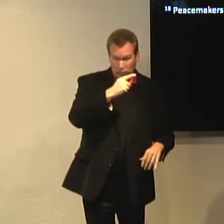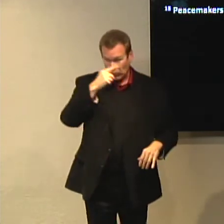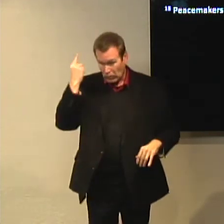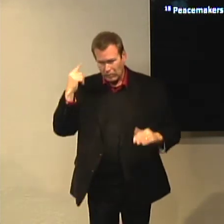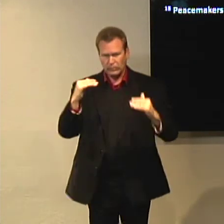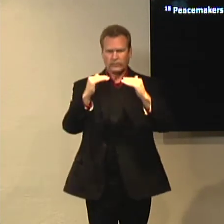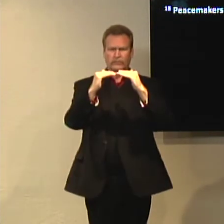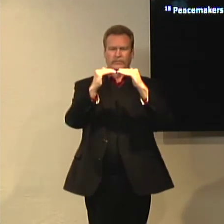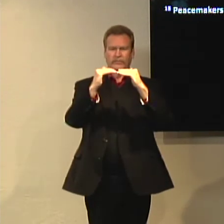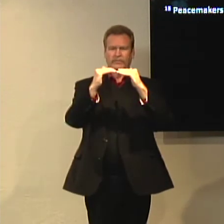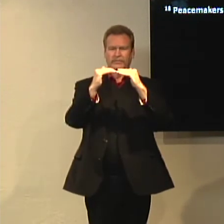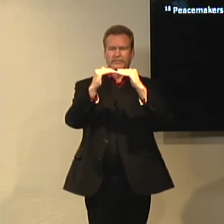Just.